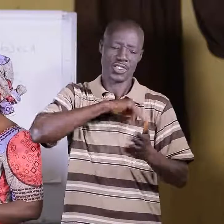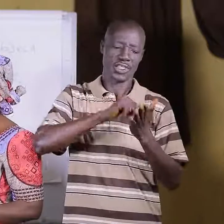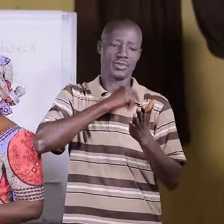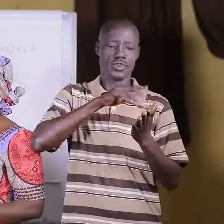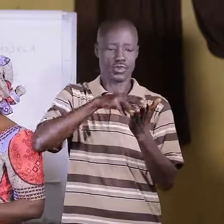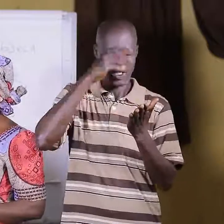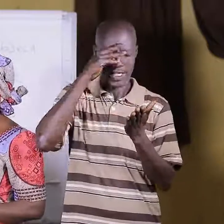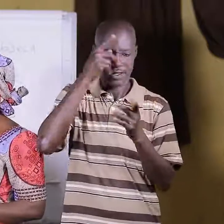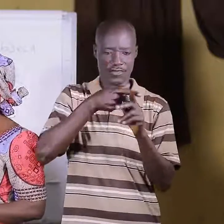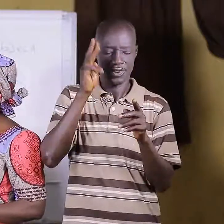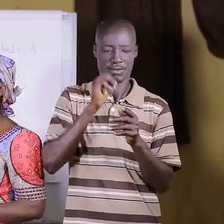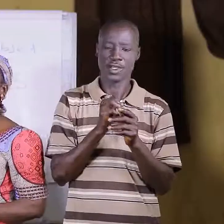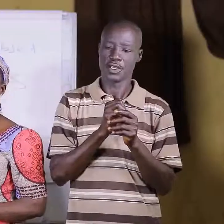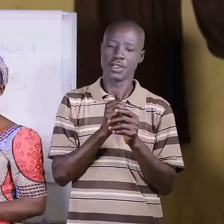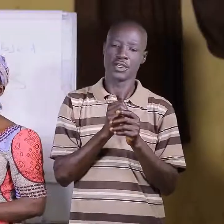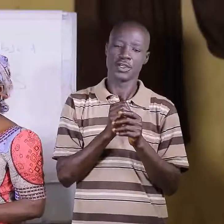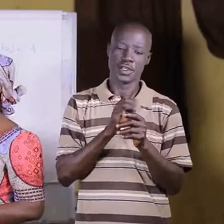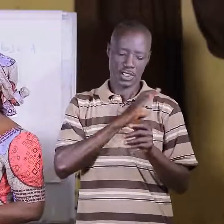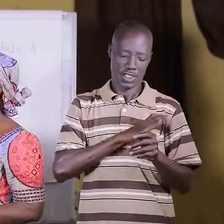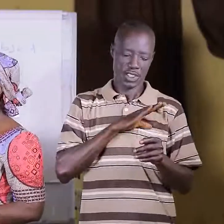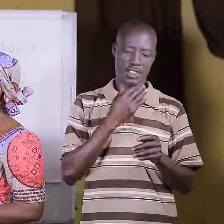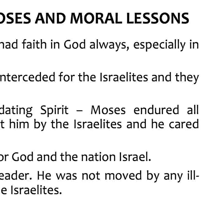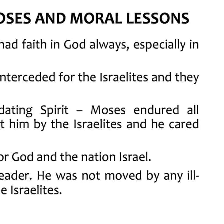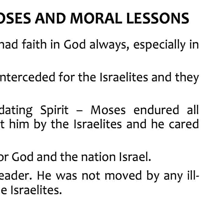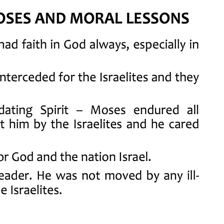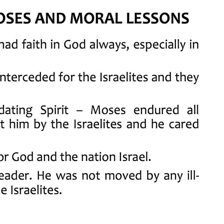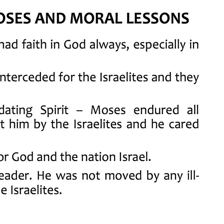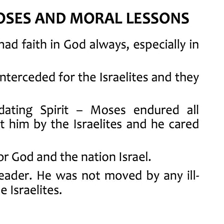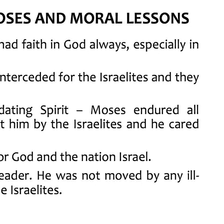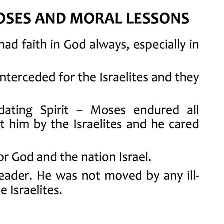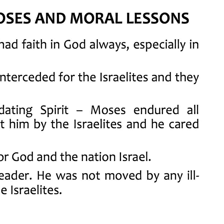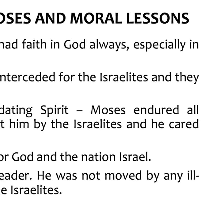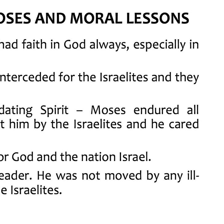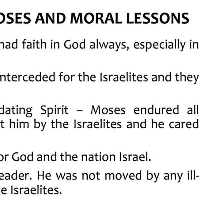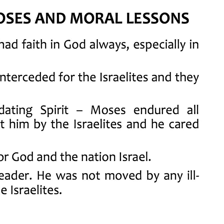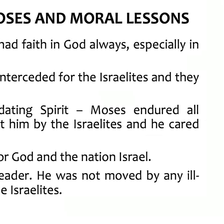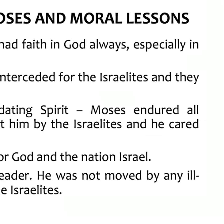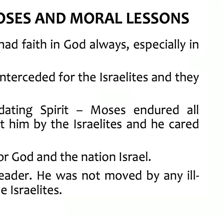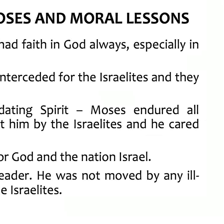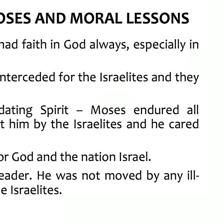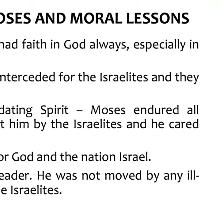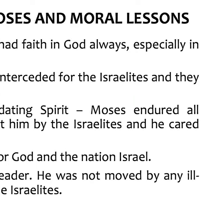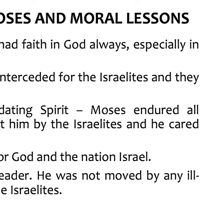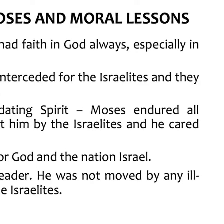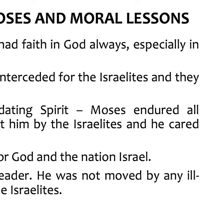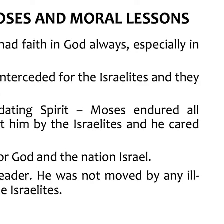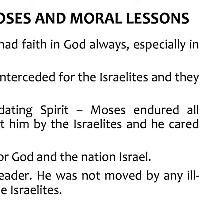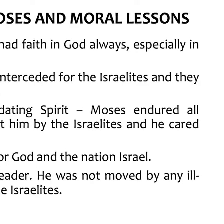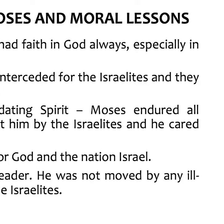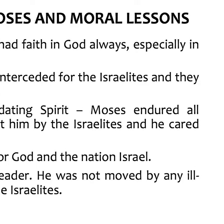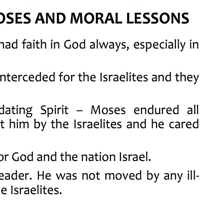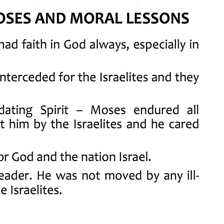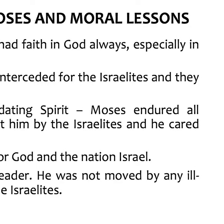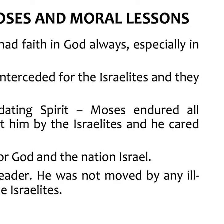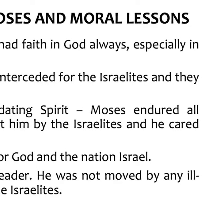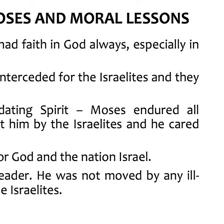learn from him. The qualities of Moses and moral lessons. Now let us take them quickly one after the other. Moses had